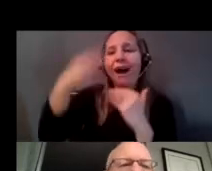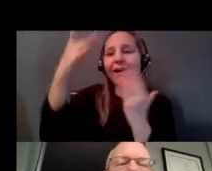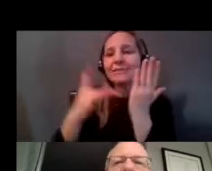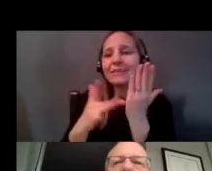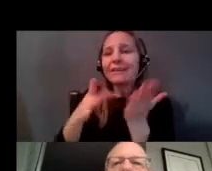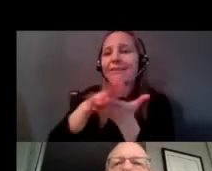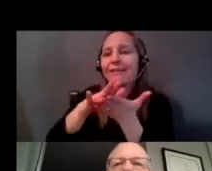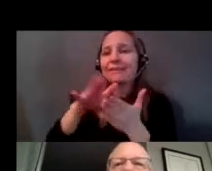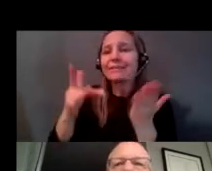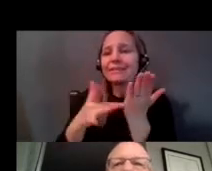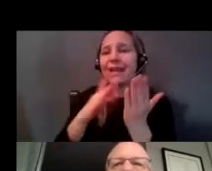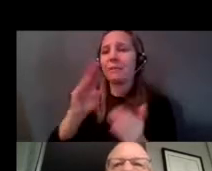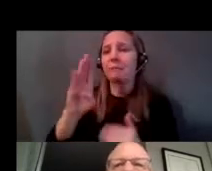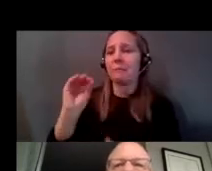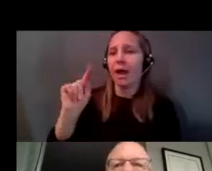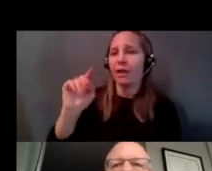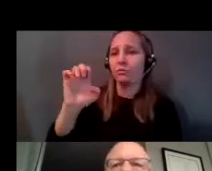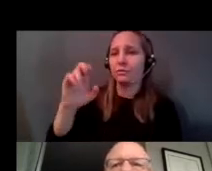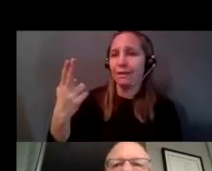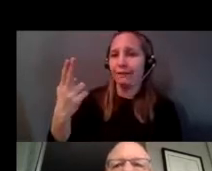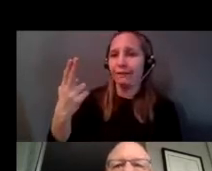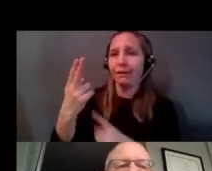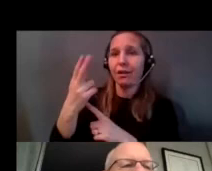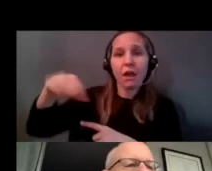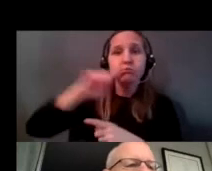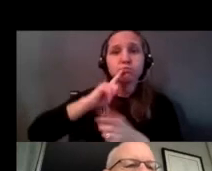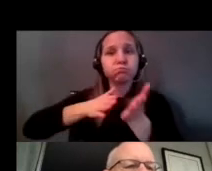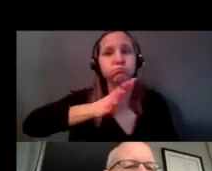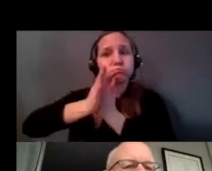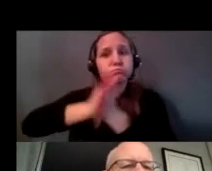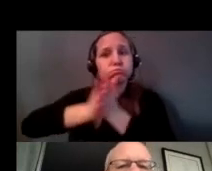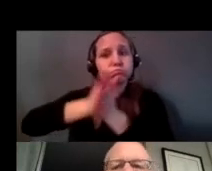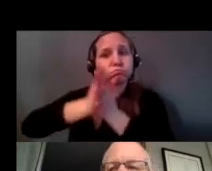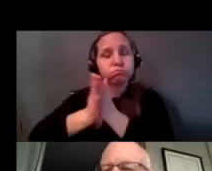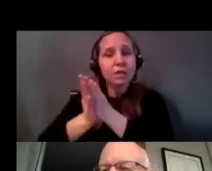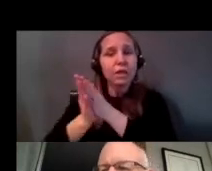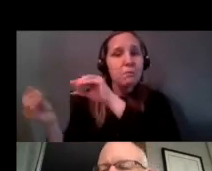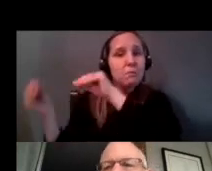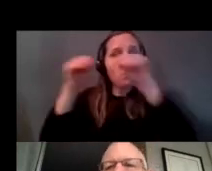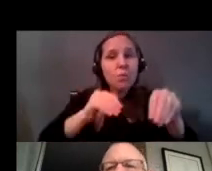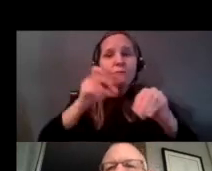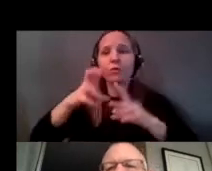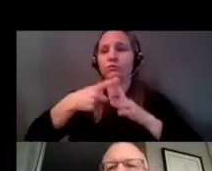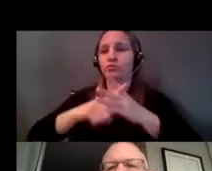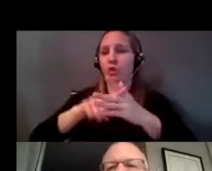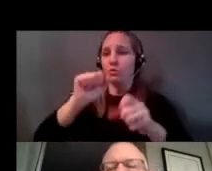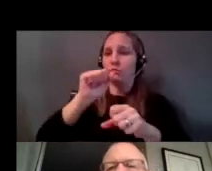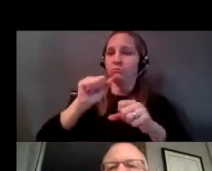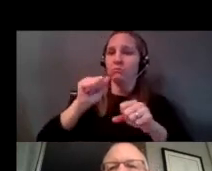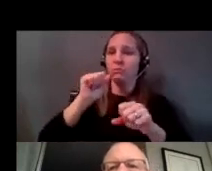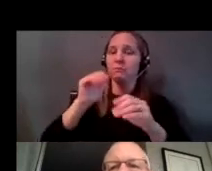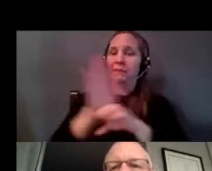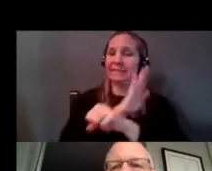arena, wanting to either move to or start operations within Vancouver. And that itself will have a transformative